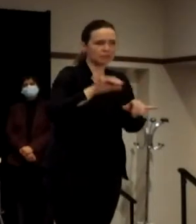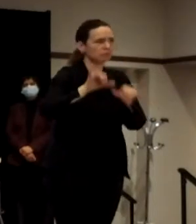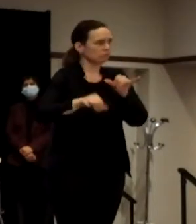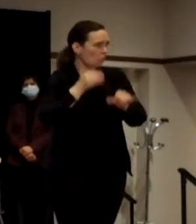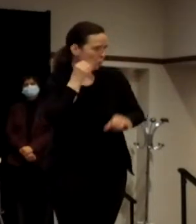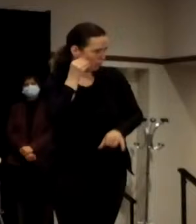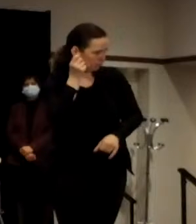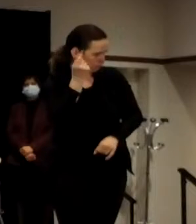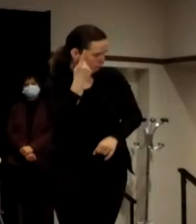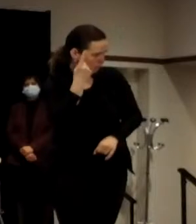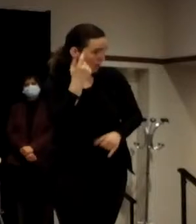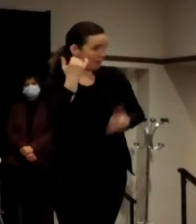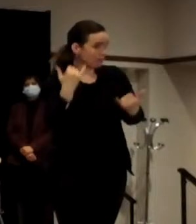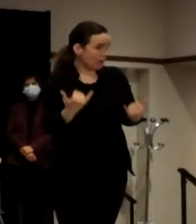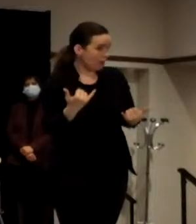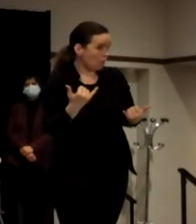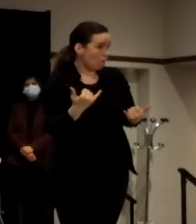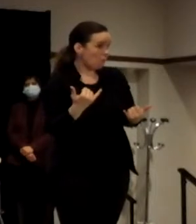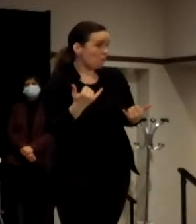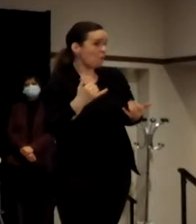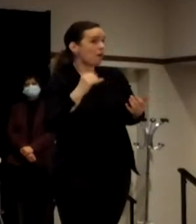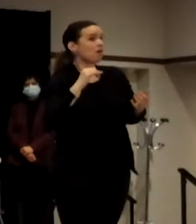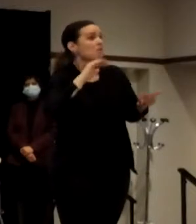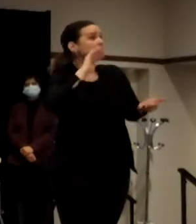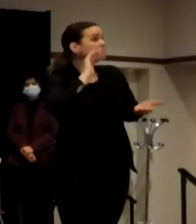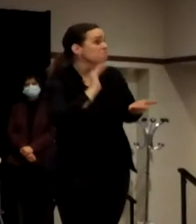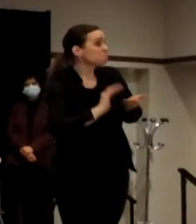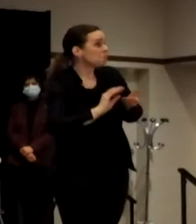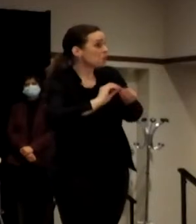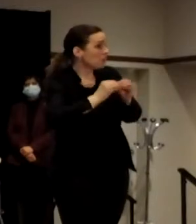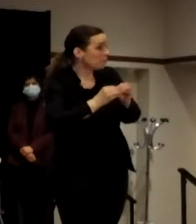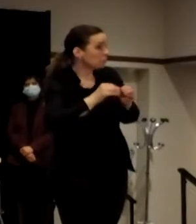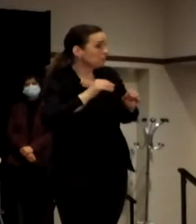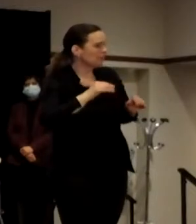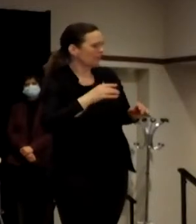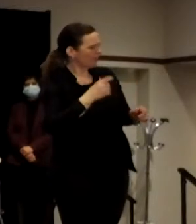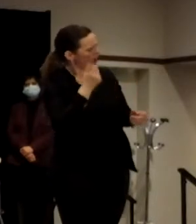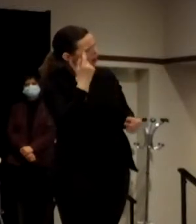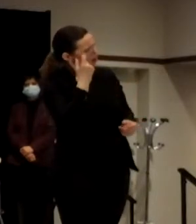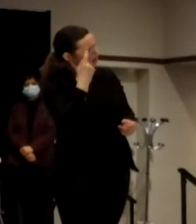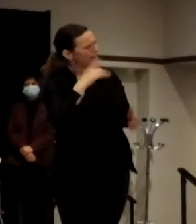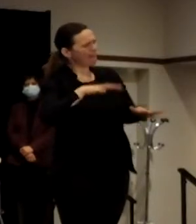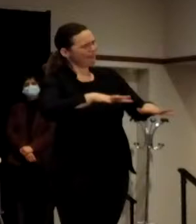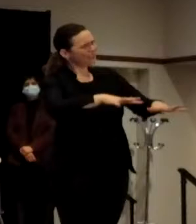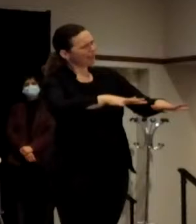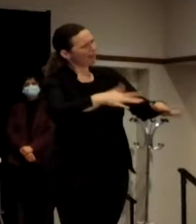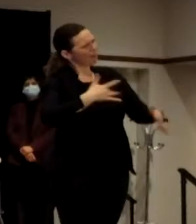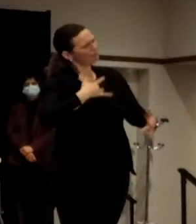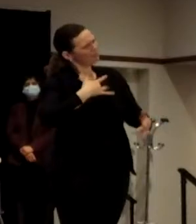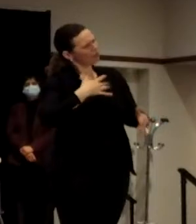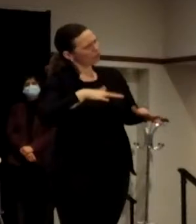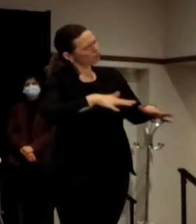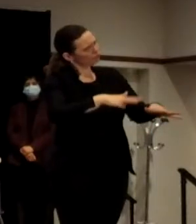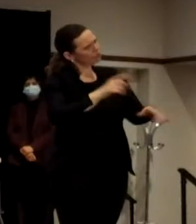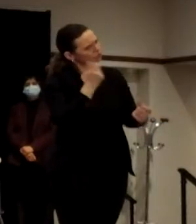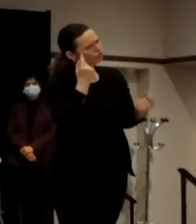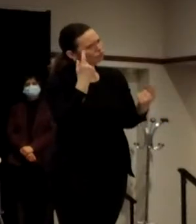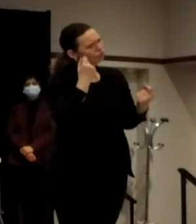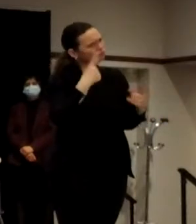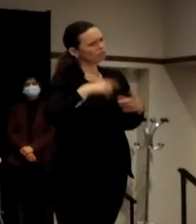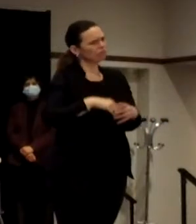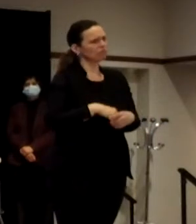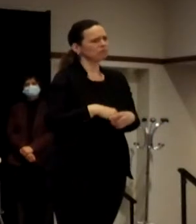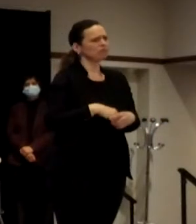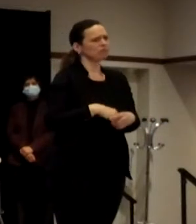get the data out, get the public health information out. There's two issues. There's the public health. Is it safe to do this?